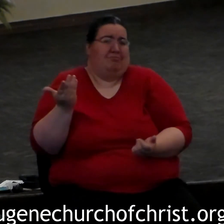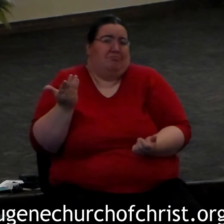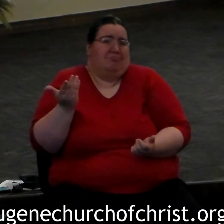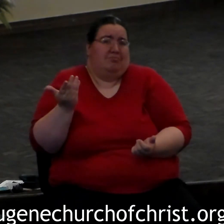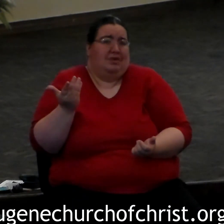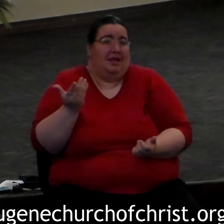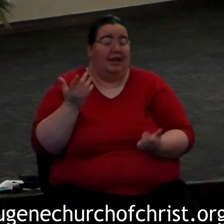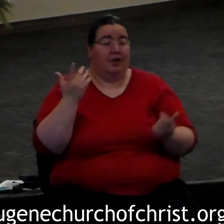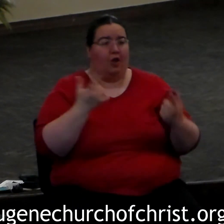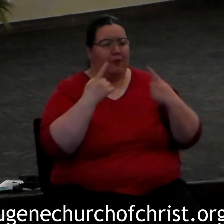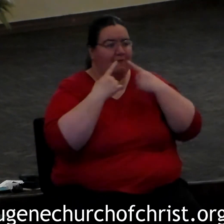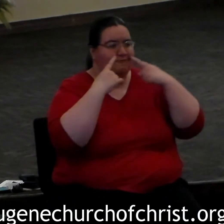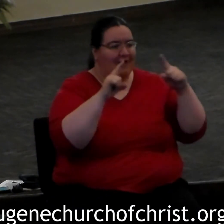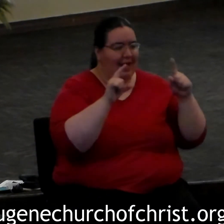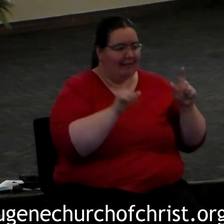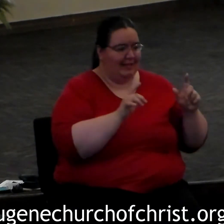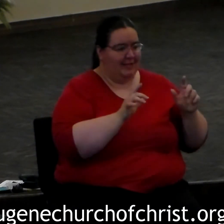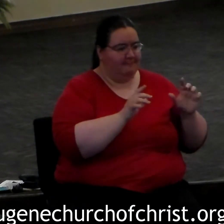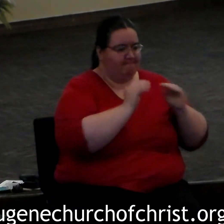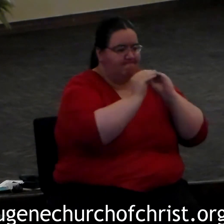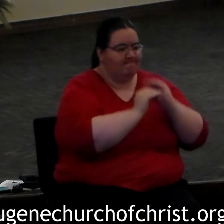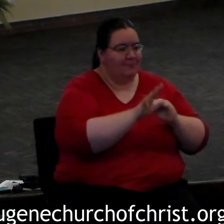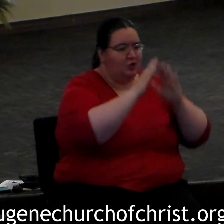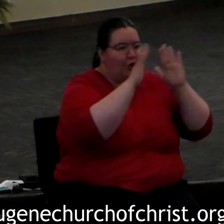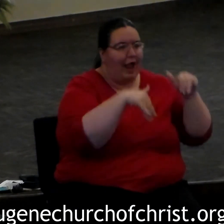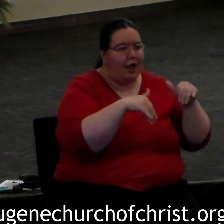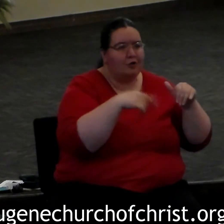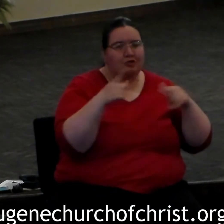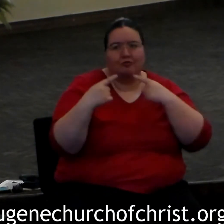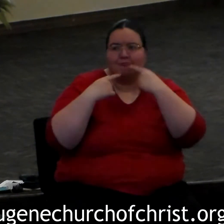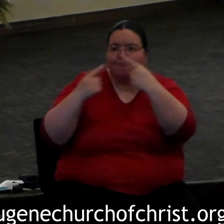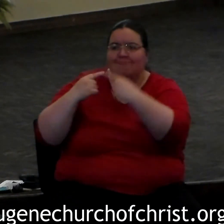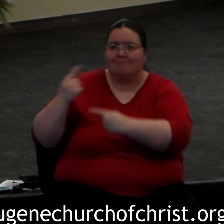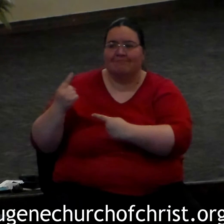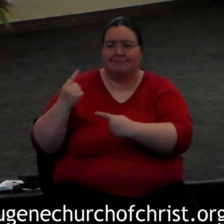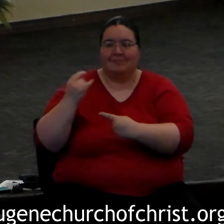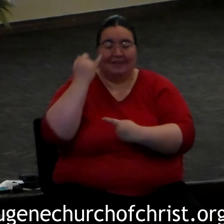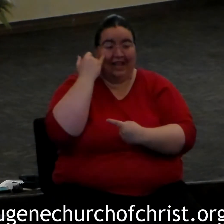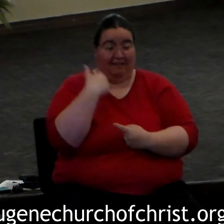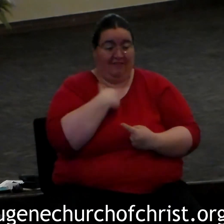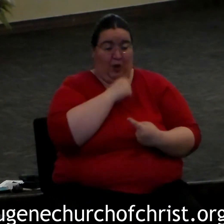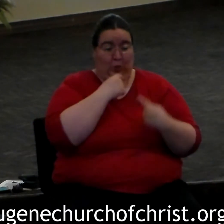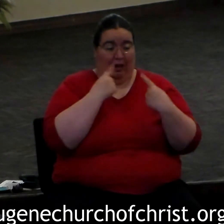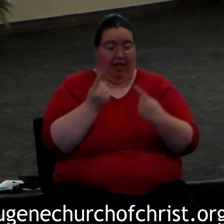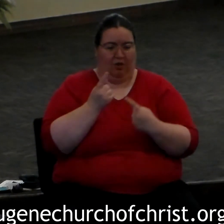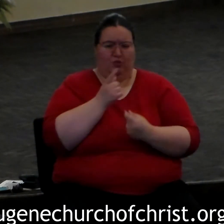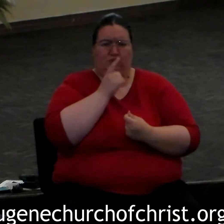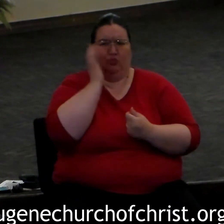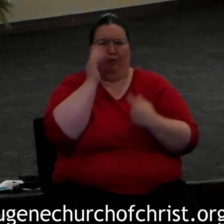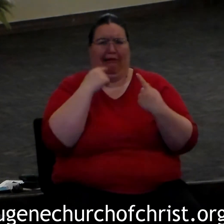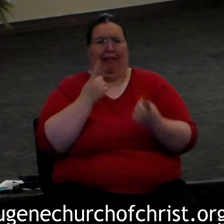tell people about Jesus, because if we don't, who is going to? This morning, if